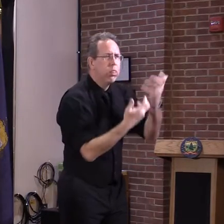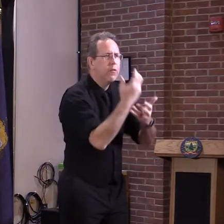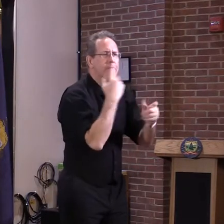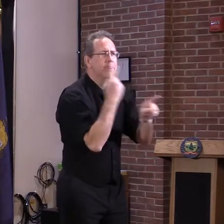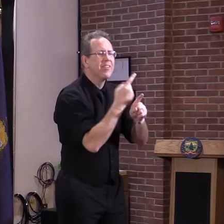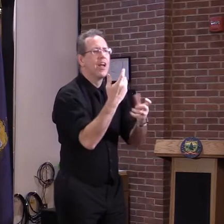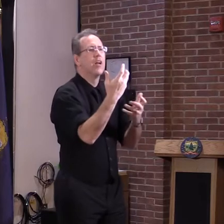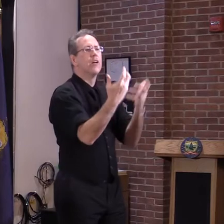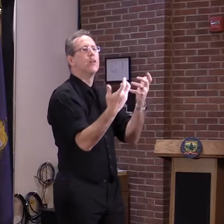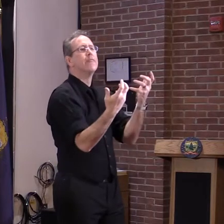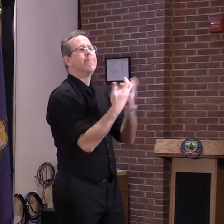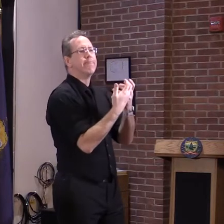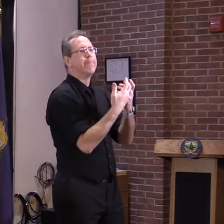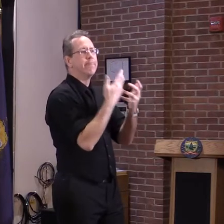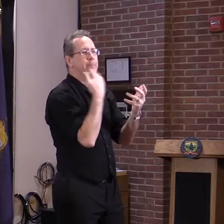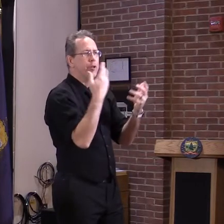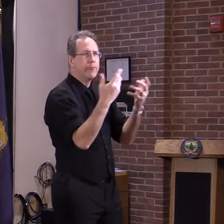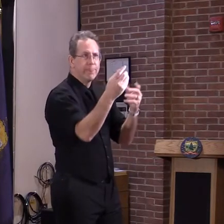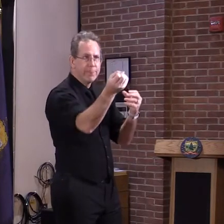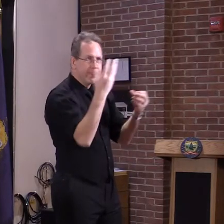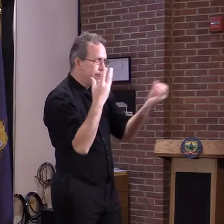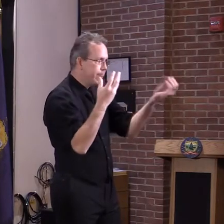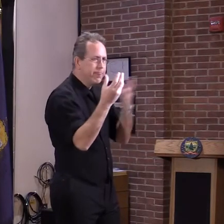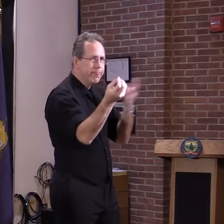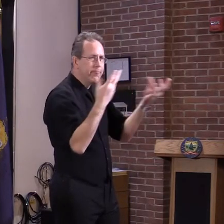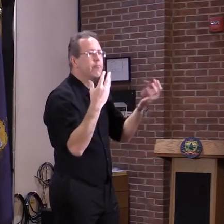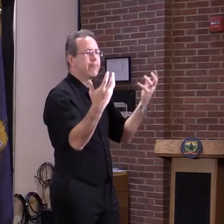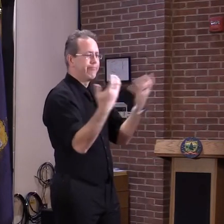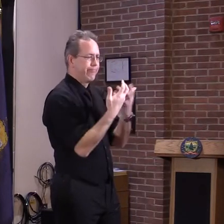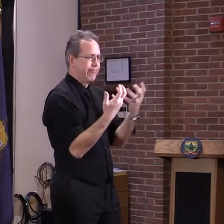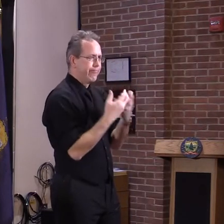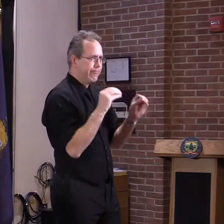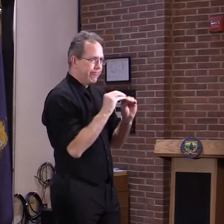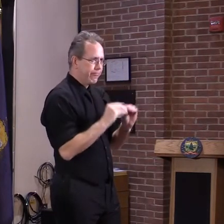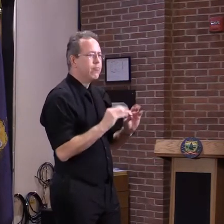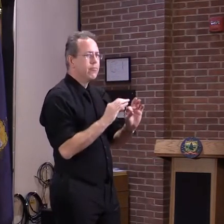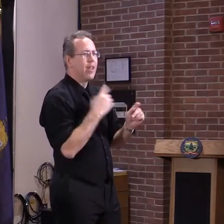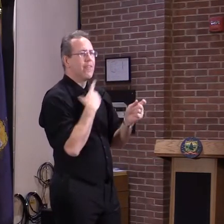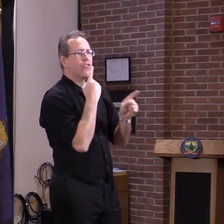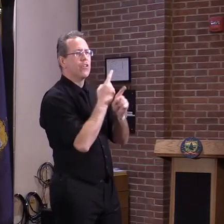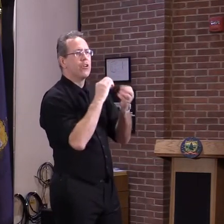So we should have some reporting on the statewide school-by-school vaccination rates here shortly.